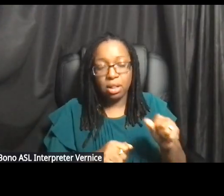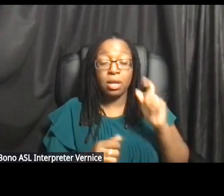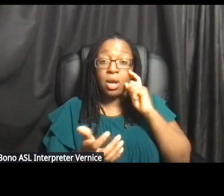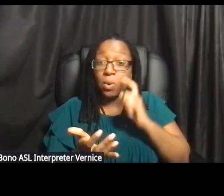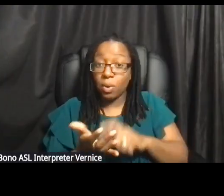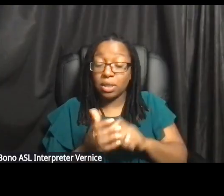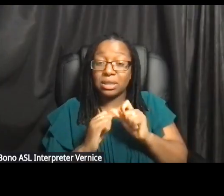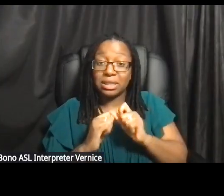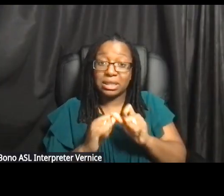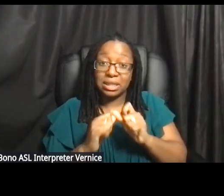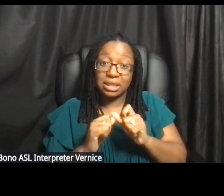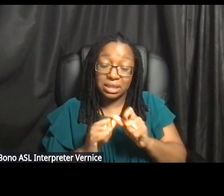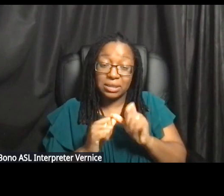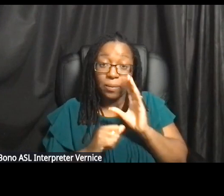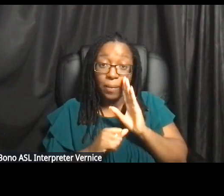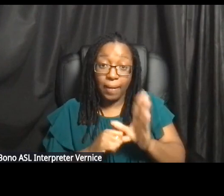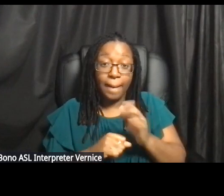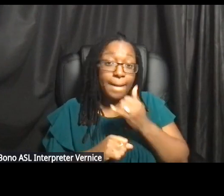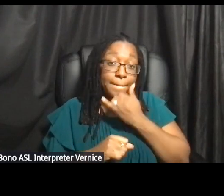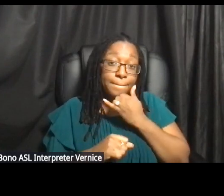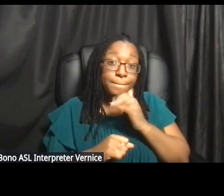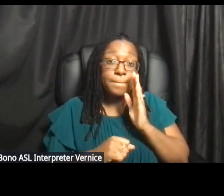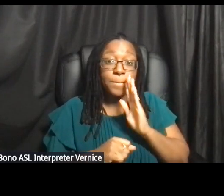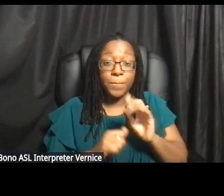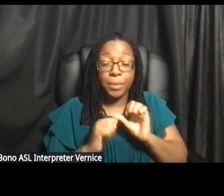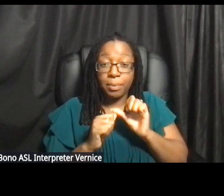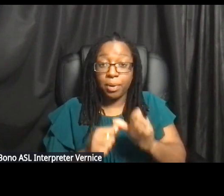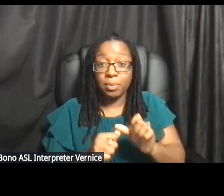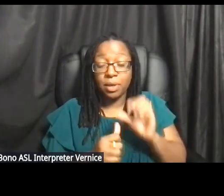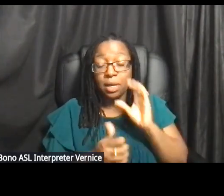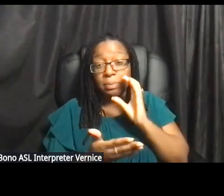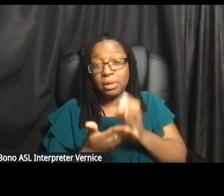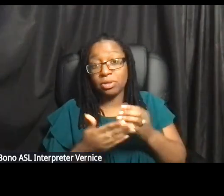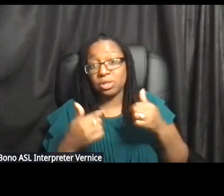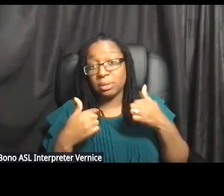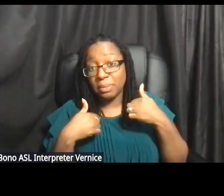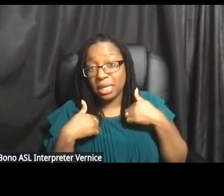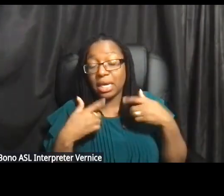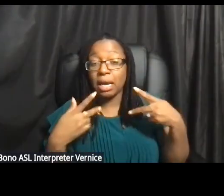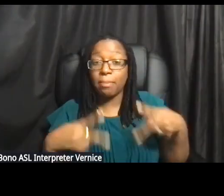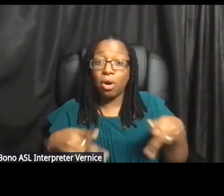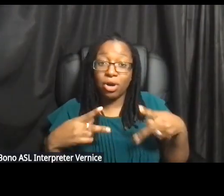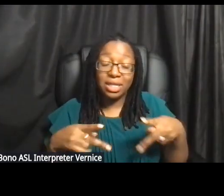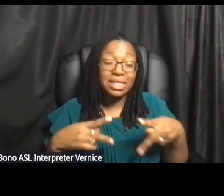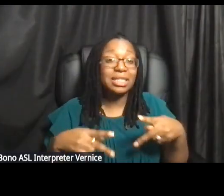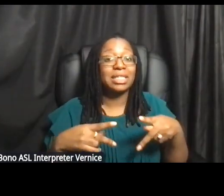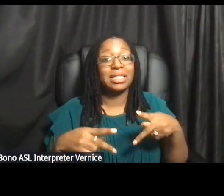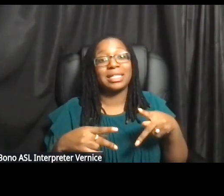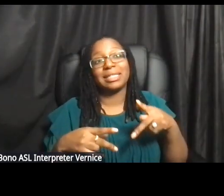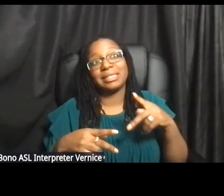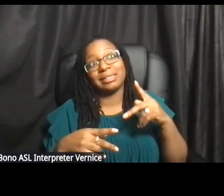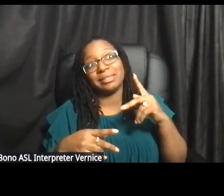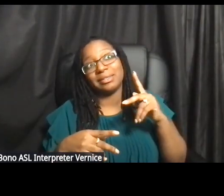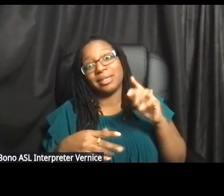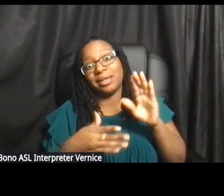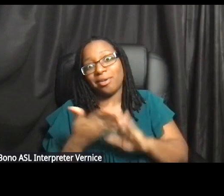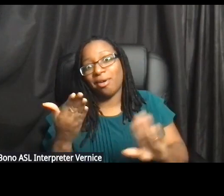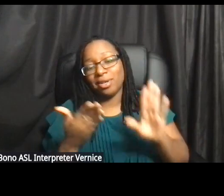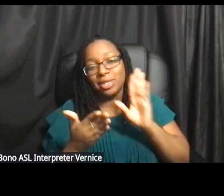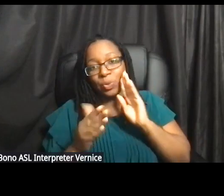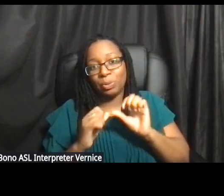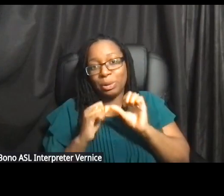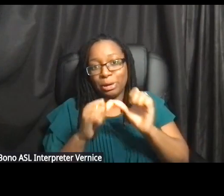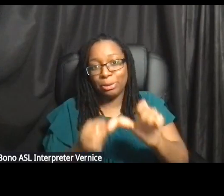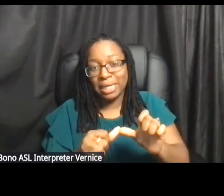constant, where mistakes are permanent, and pictures of me at parties in college will live forever on the internet, I think the ability to make something